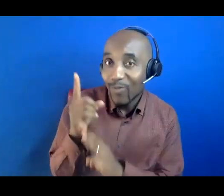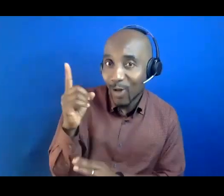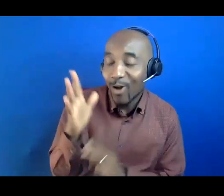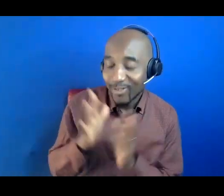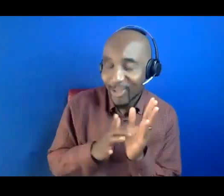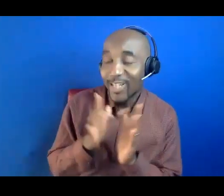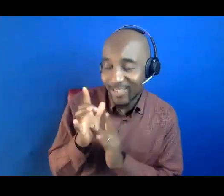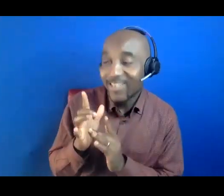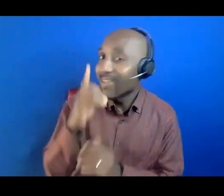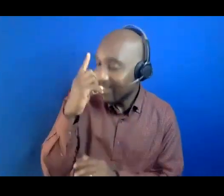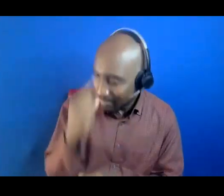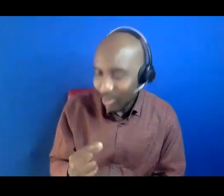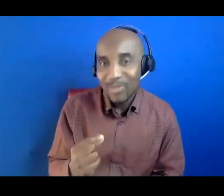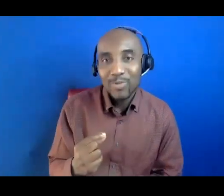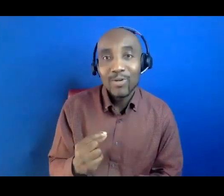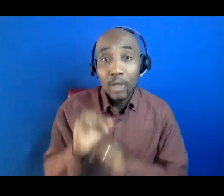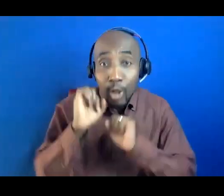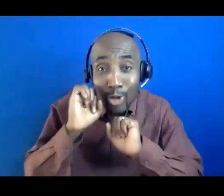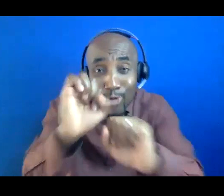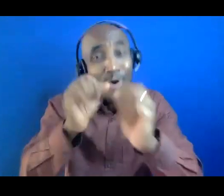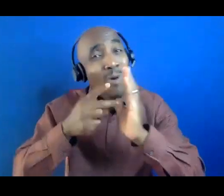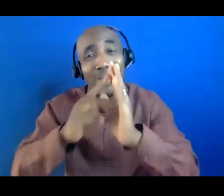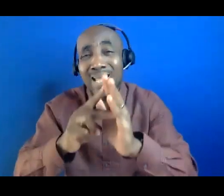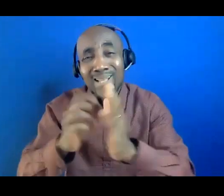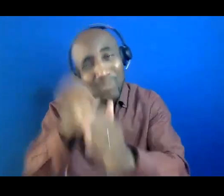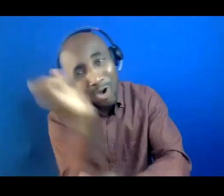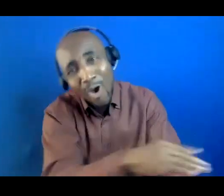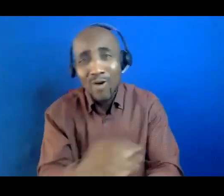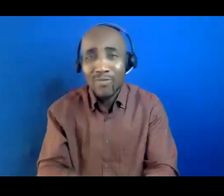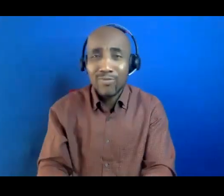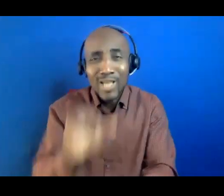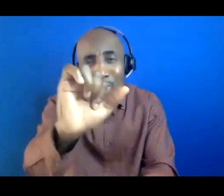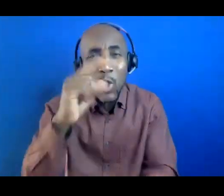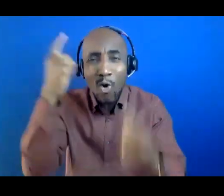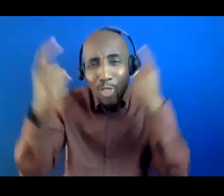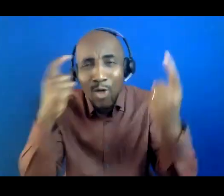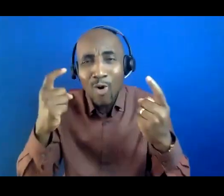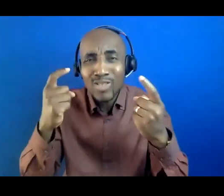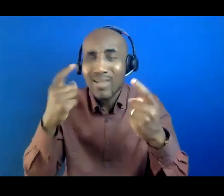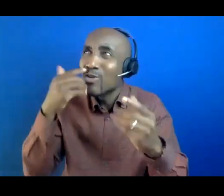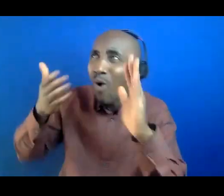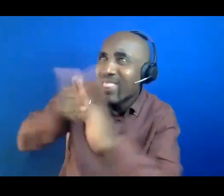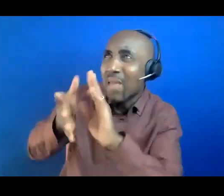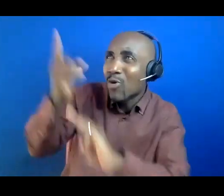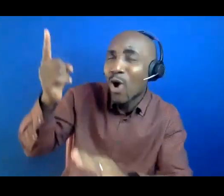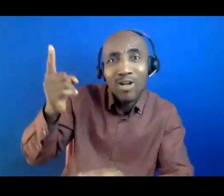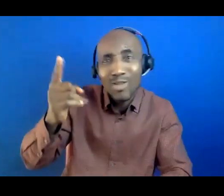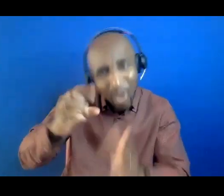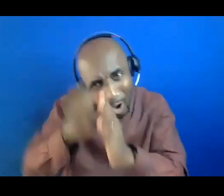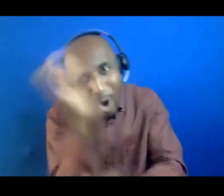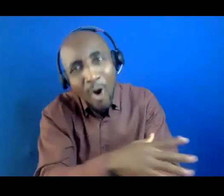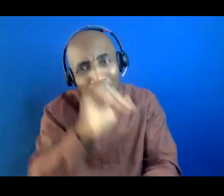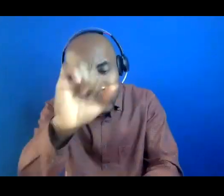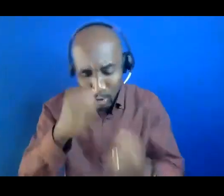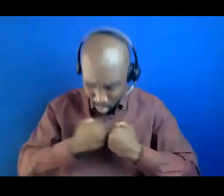Jesus. Let go of your own plans, your own preconceptions of God, and even your own power,